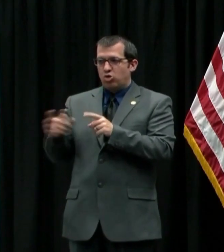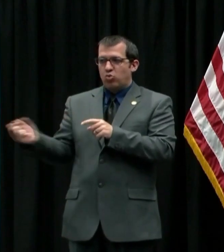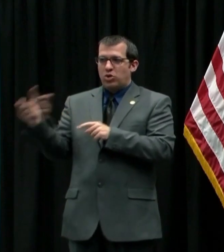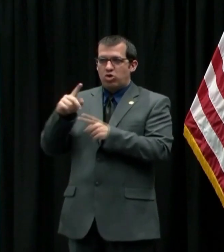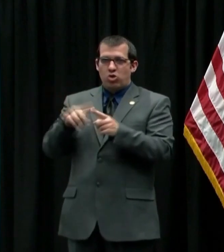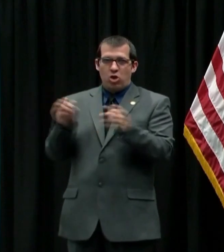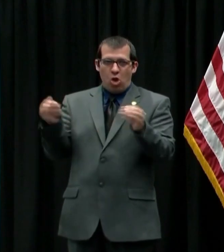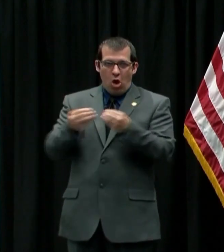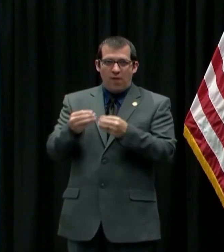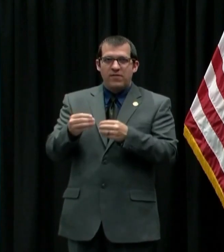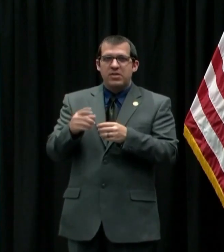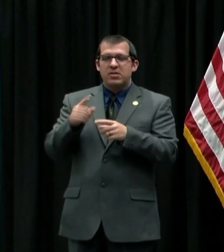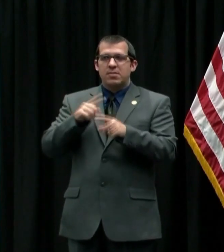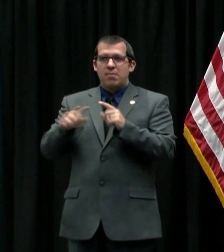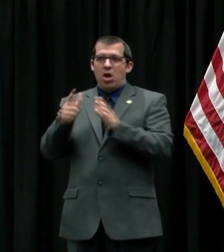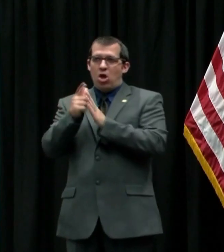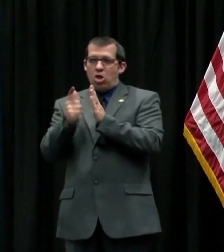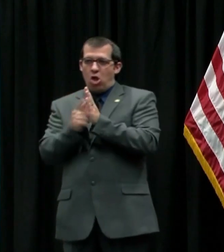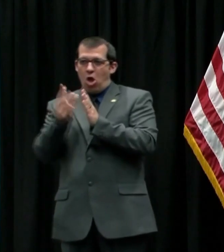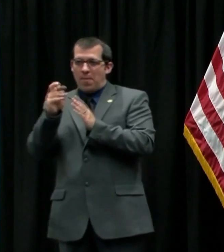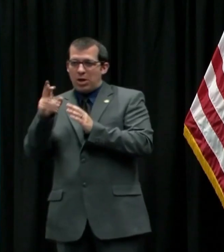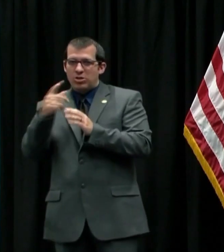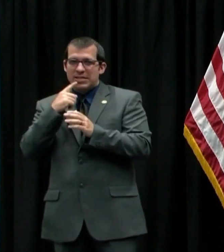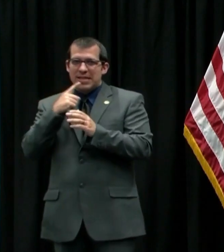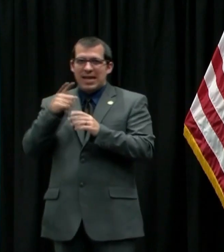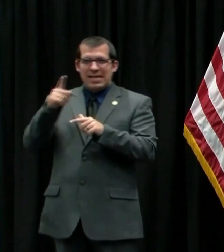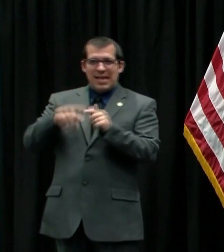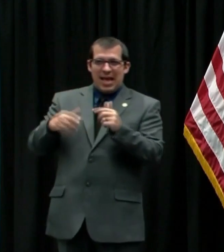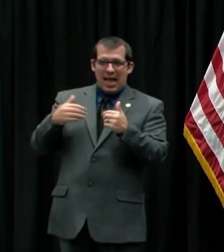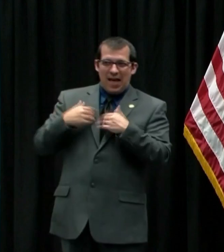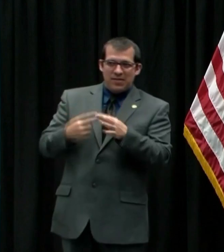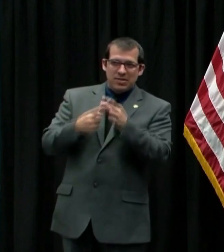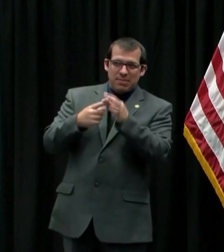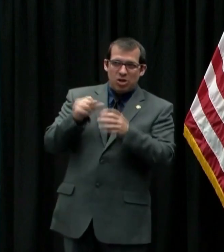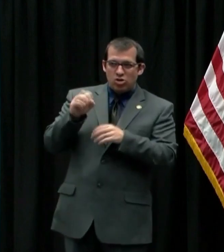office? The lawmakers are saying it's too risky to hold a special session.